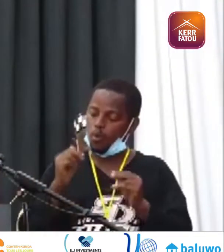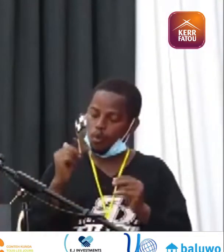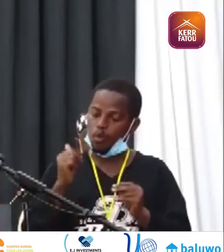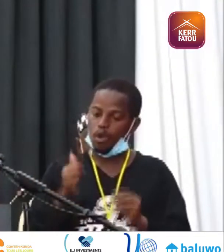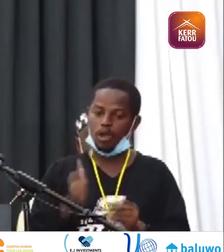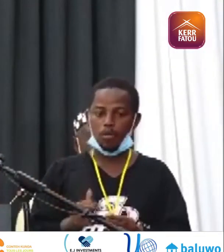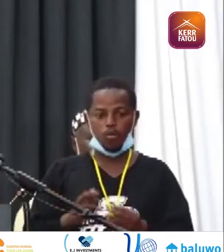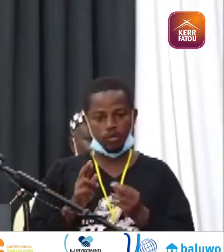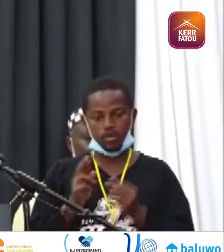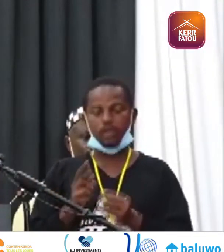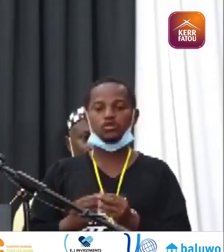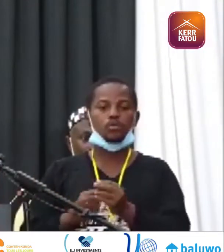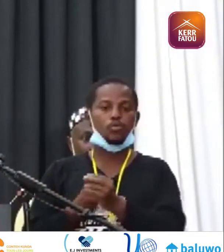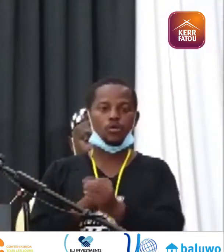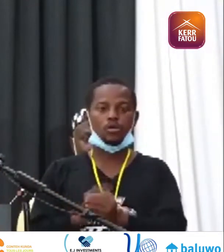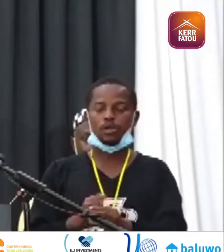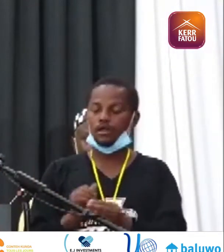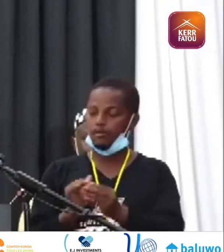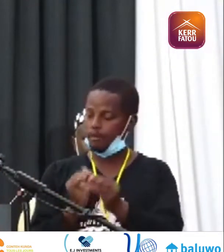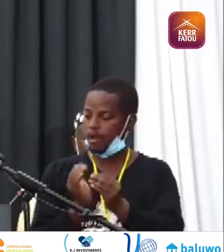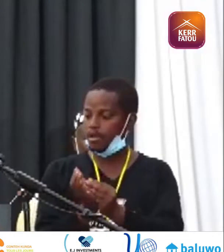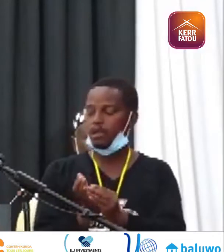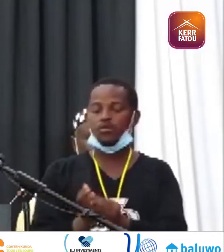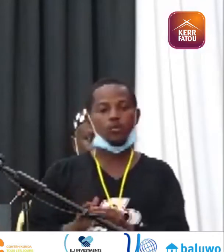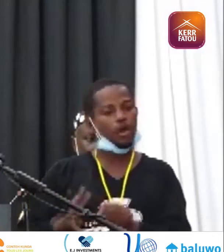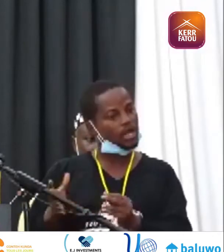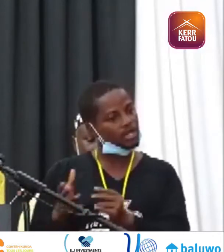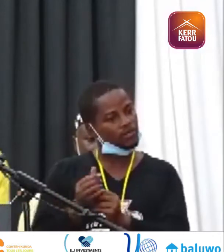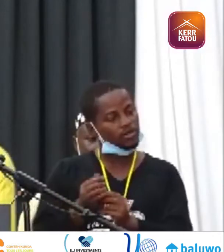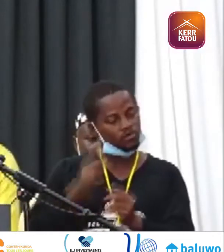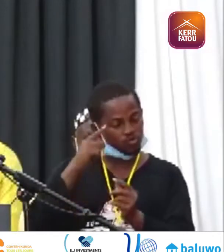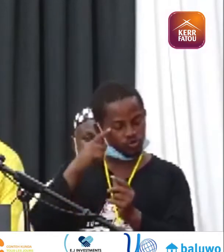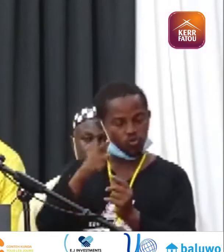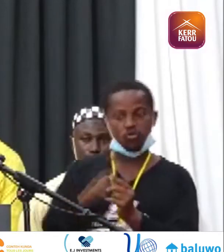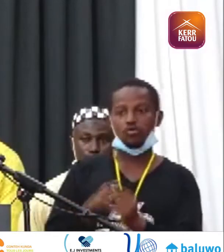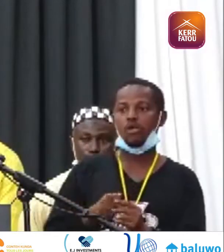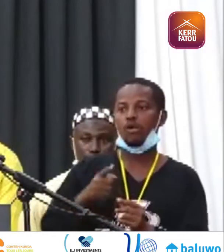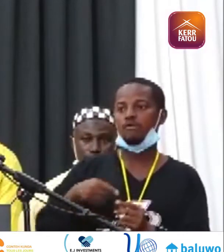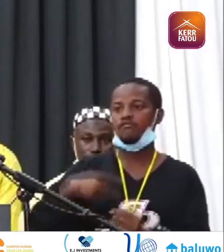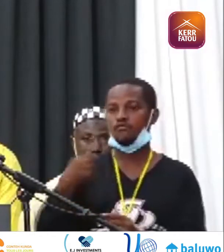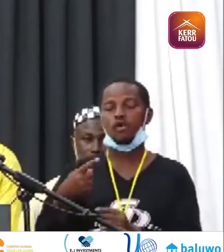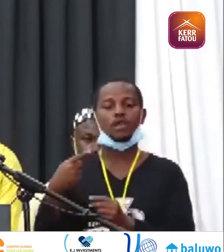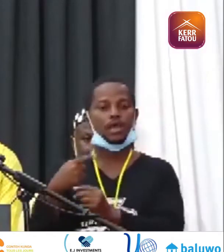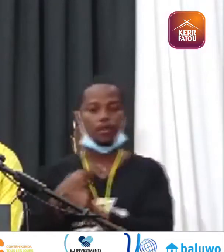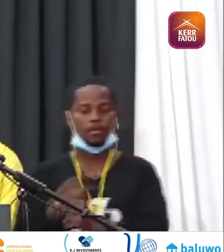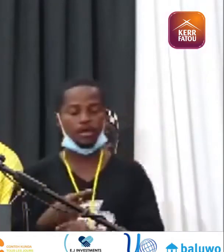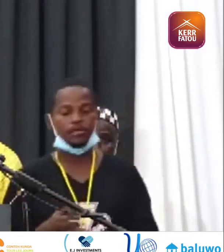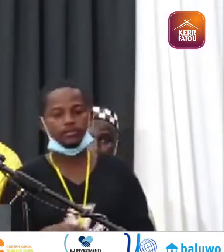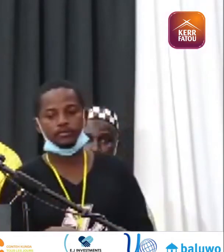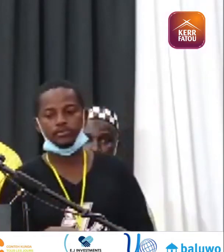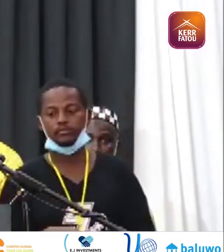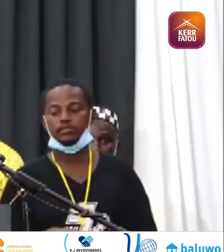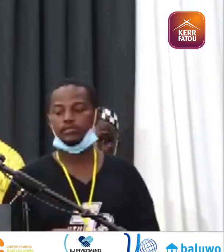well-wishers in sponsoring the party to achieve its goals for the Gambia.